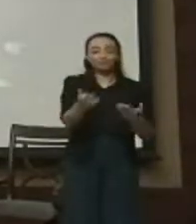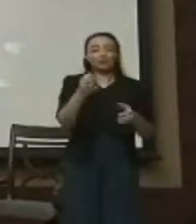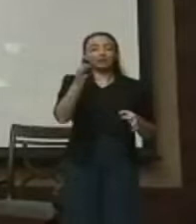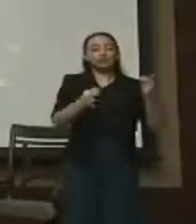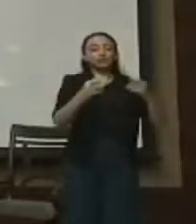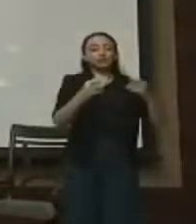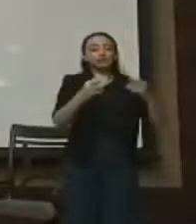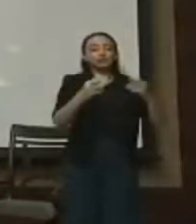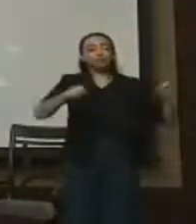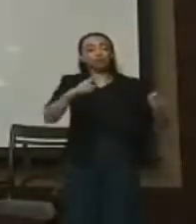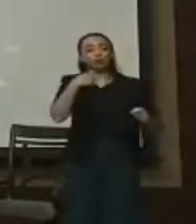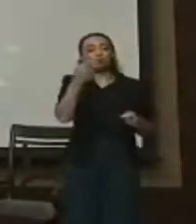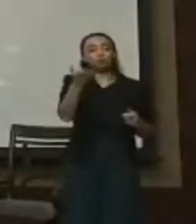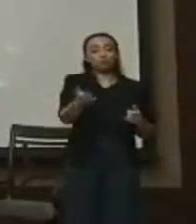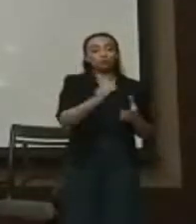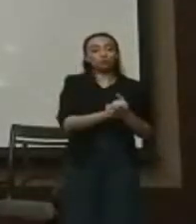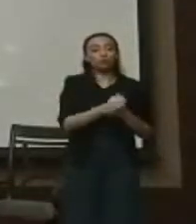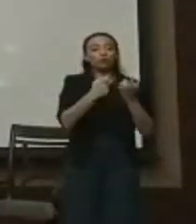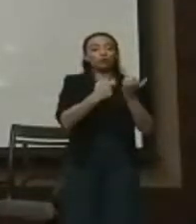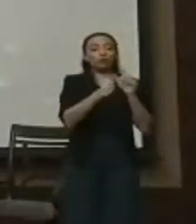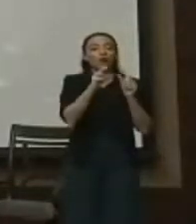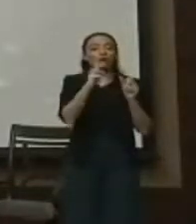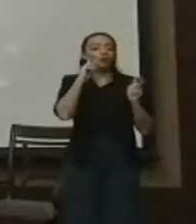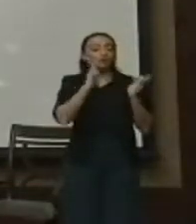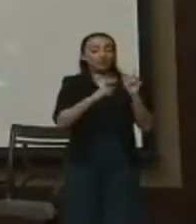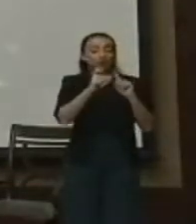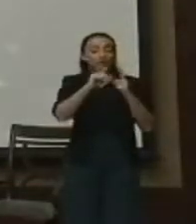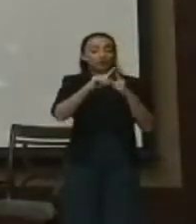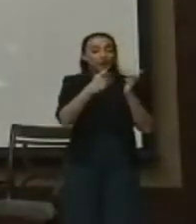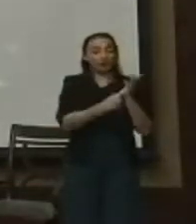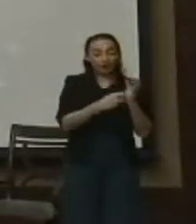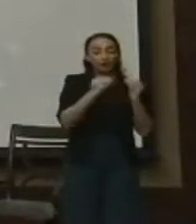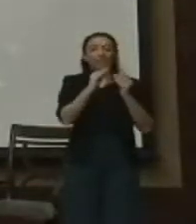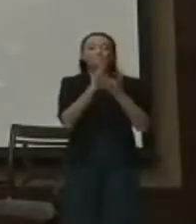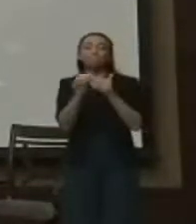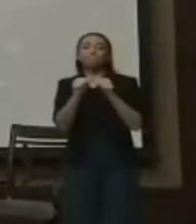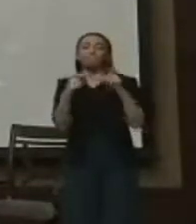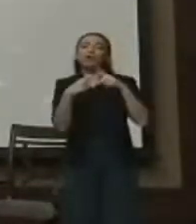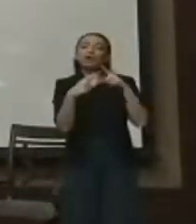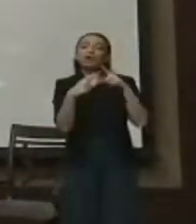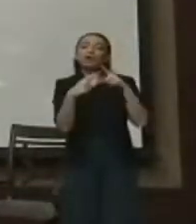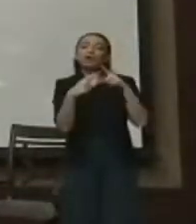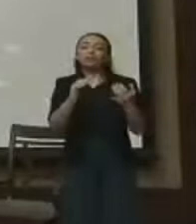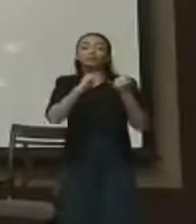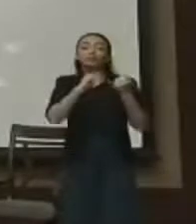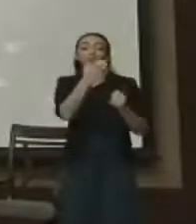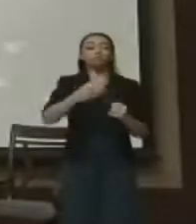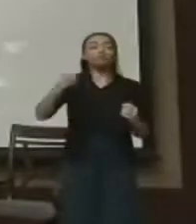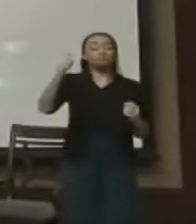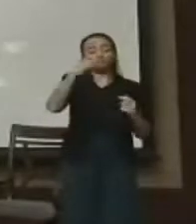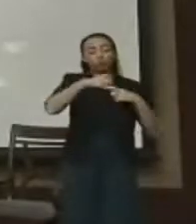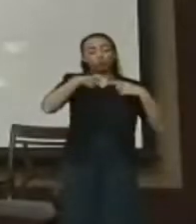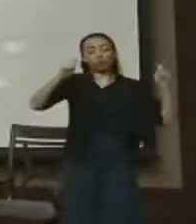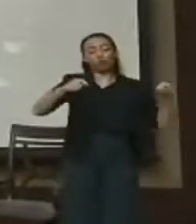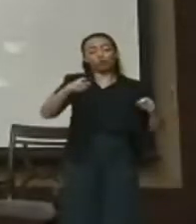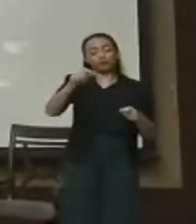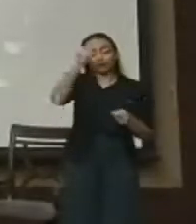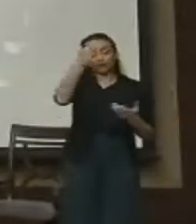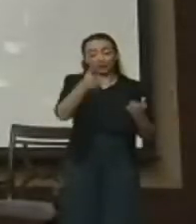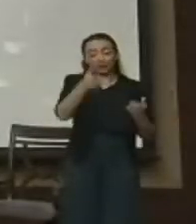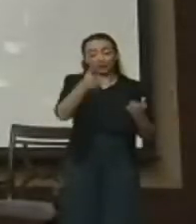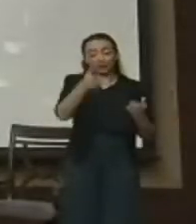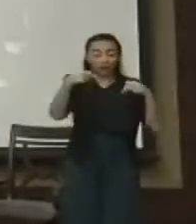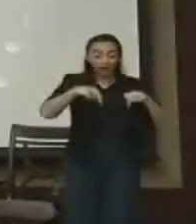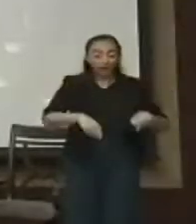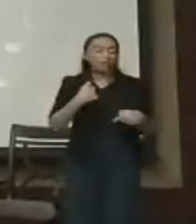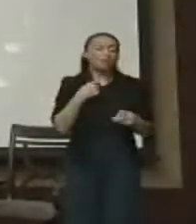Justice Shripati Raveendra Bhatt of Supreme Court of India. So your presence here signifies a lot to